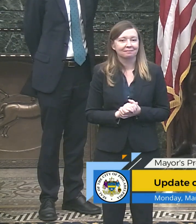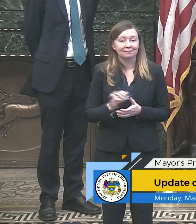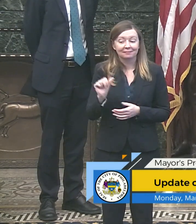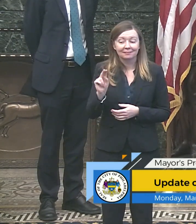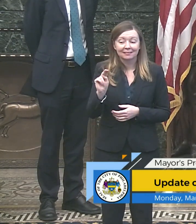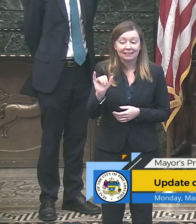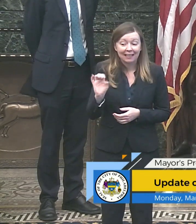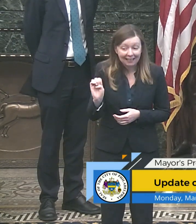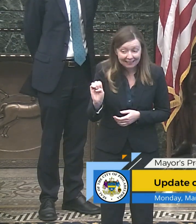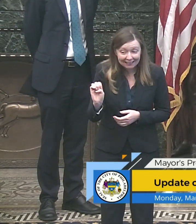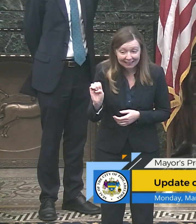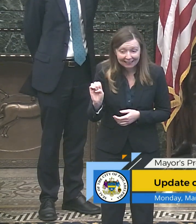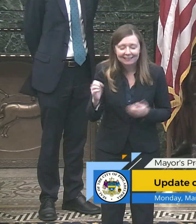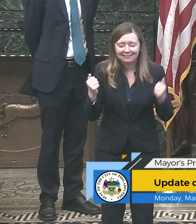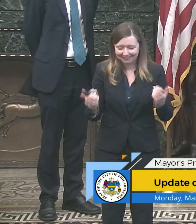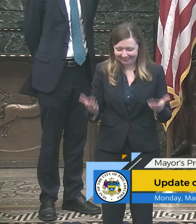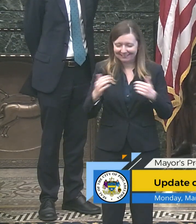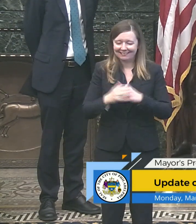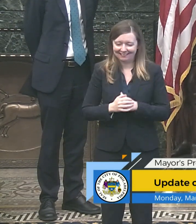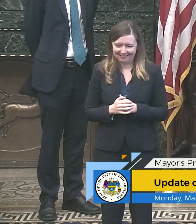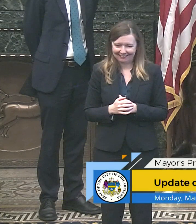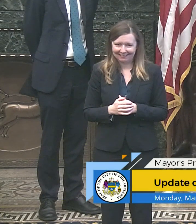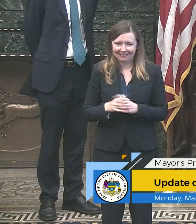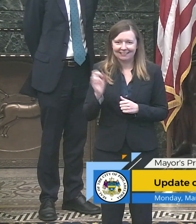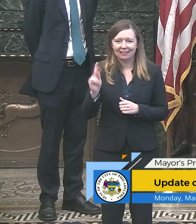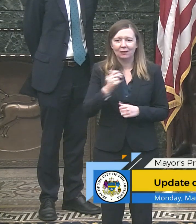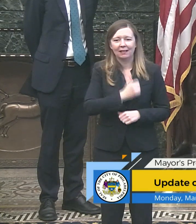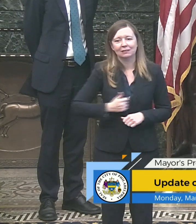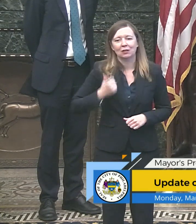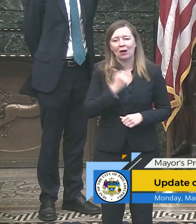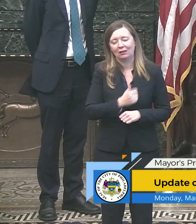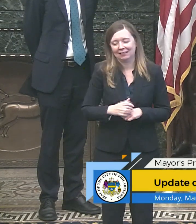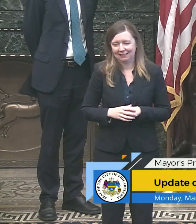Annie? Can you hear me? Yes, Yeah. go ahead. Okay, sorry